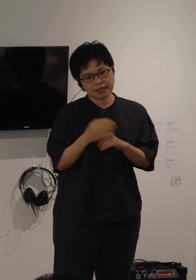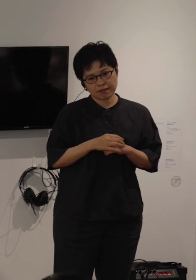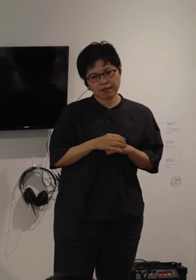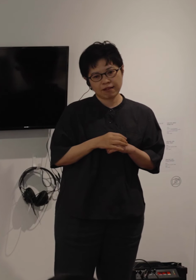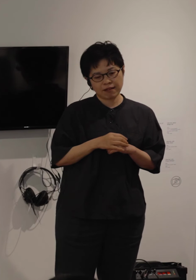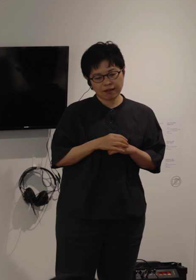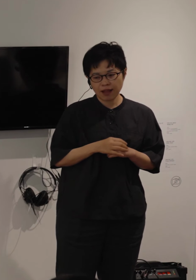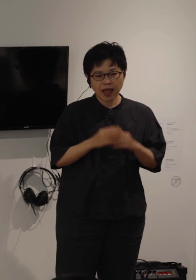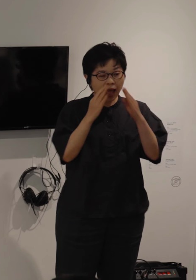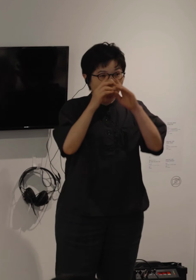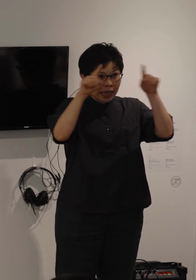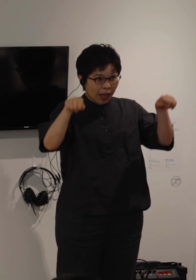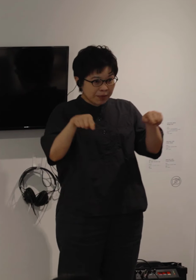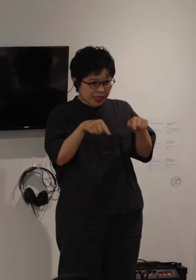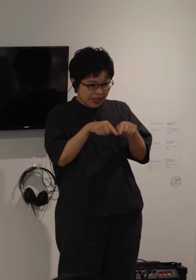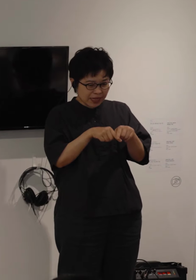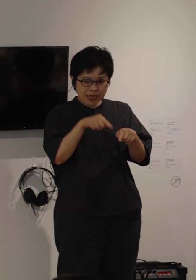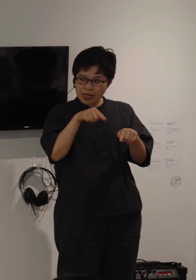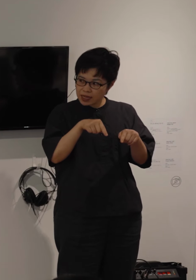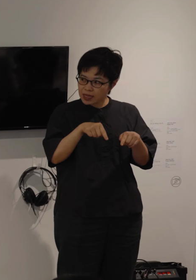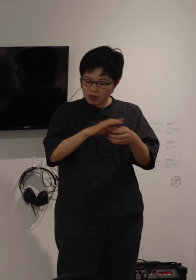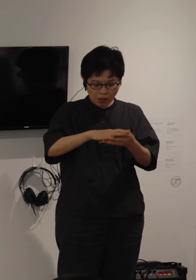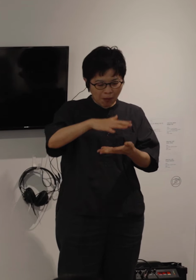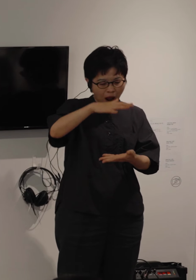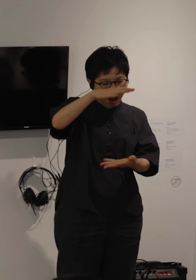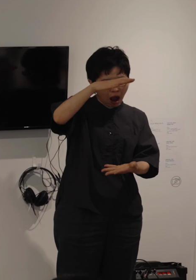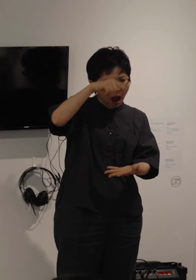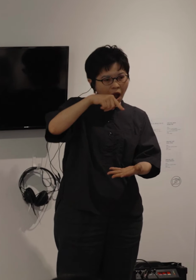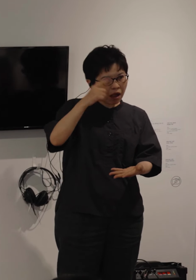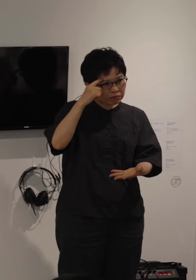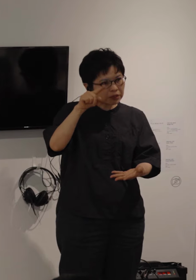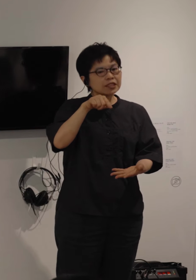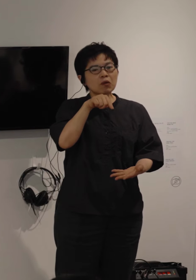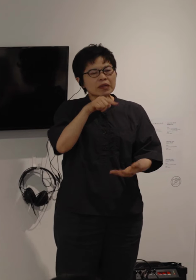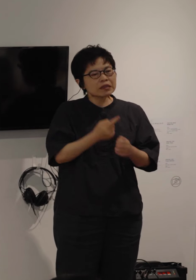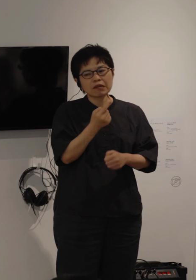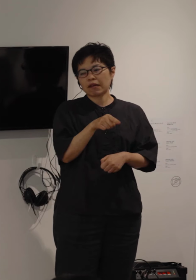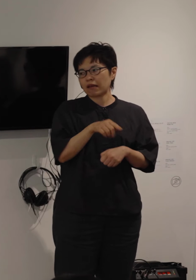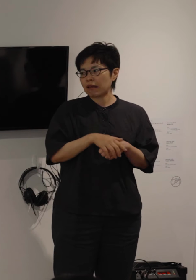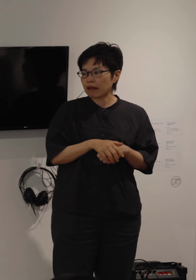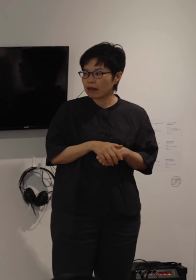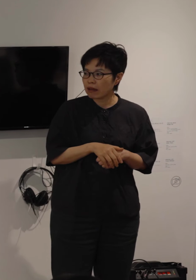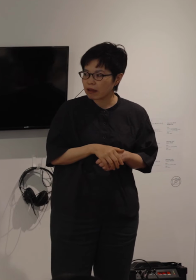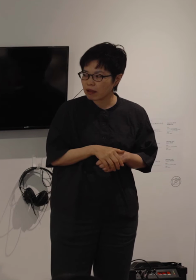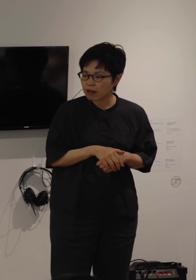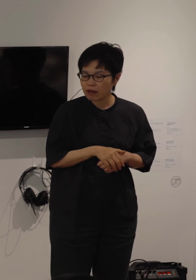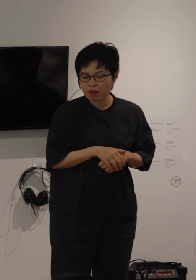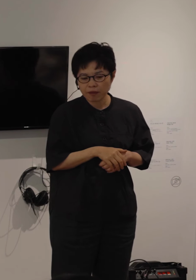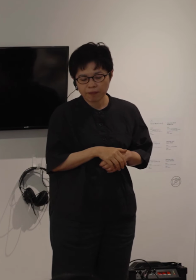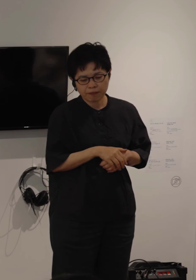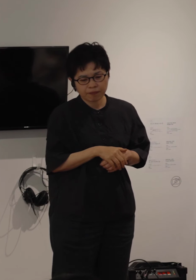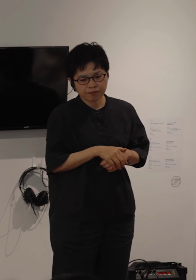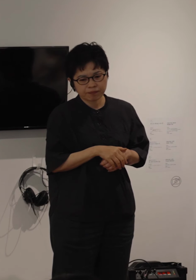hair. And it's like a piece of clay at the back that's got black over the top of it, and then she scratches back into them,